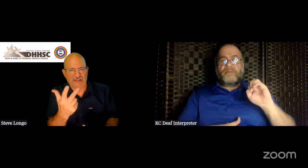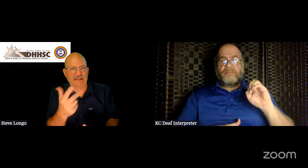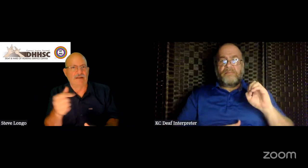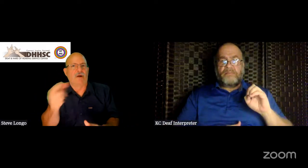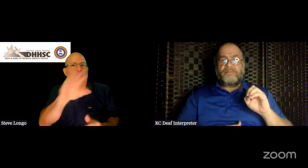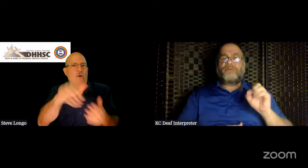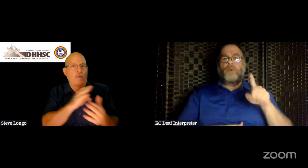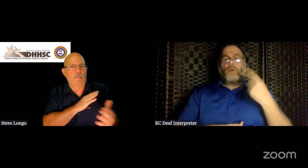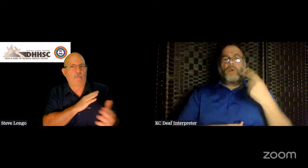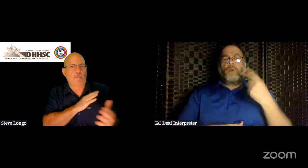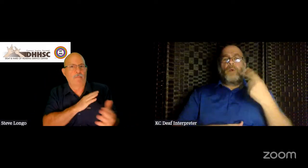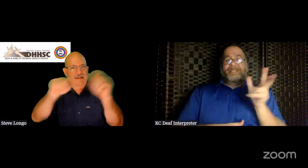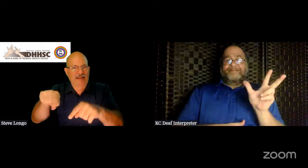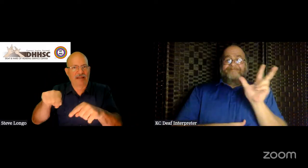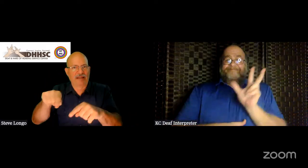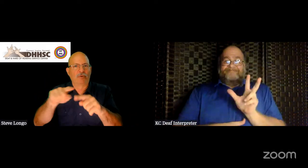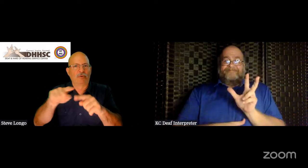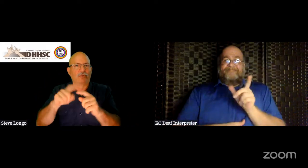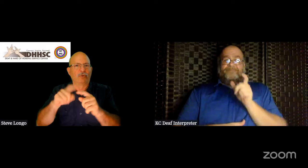about 3 individuals